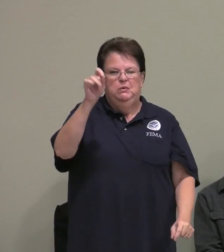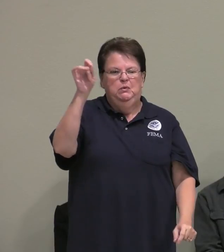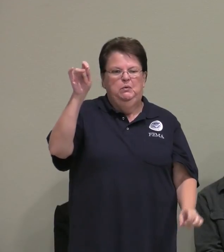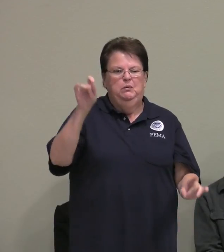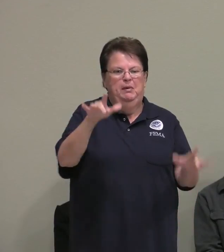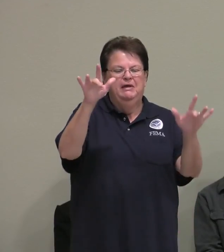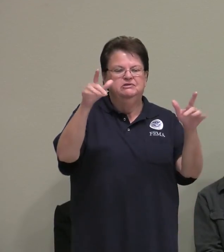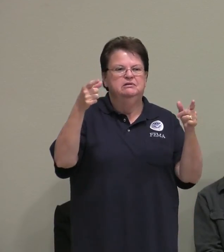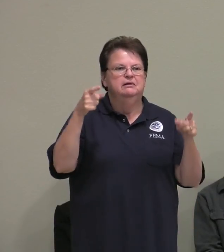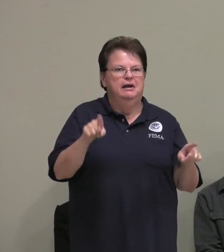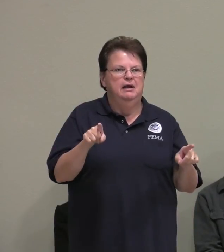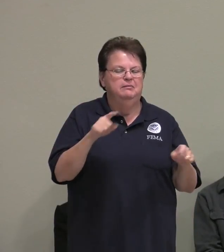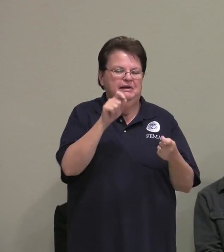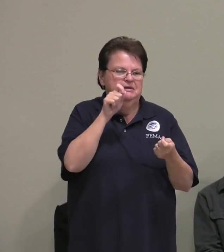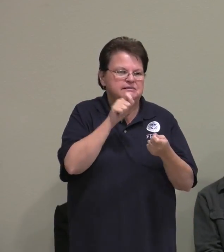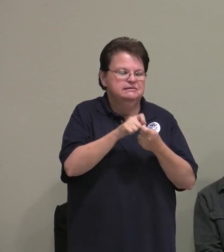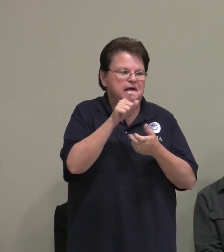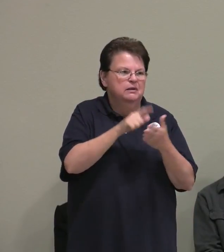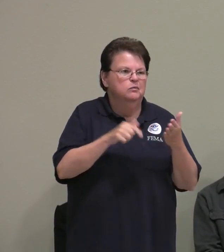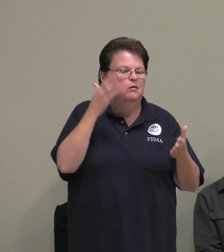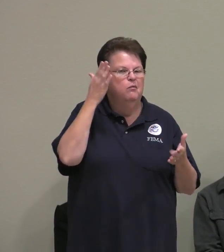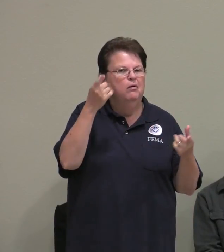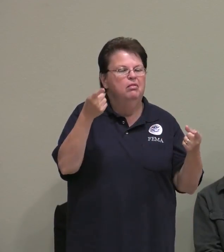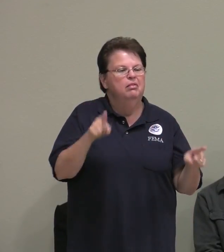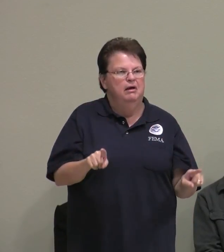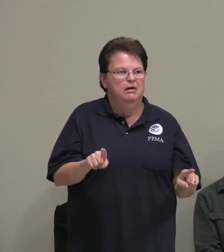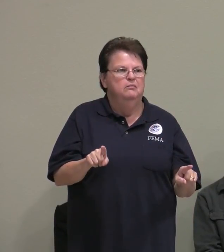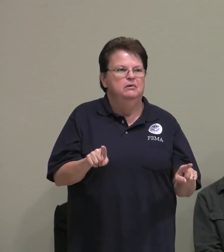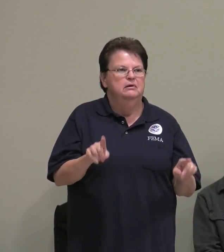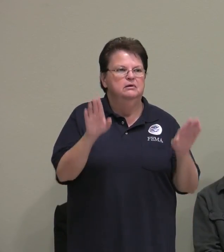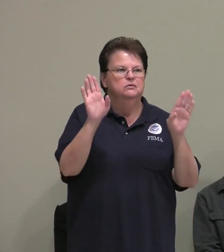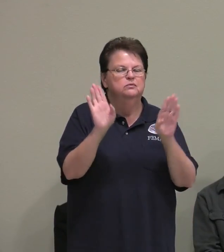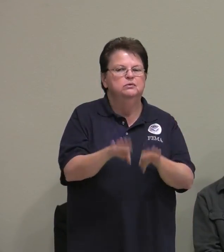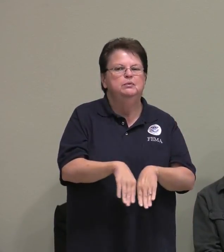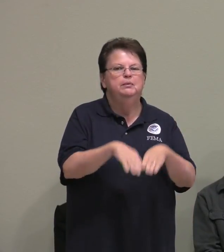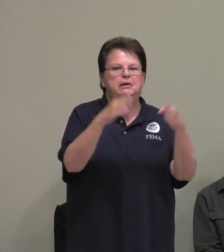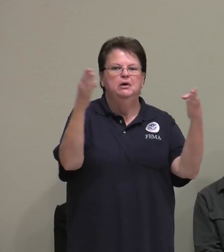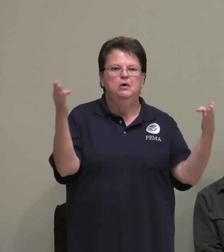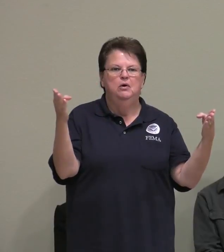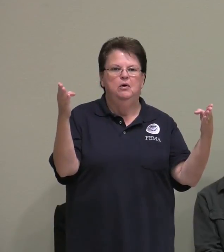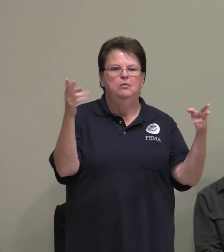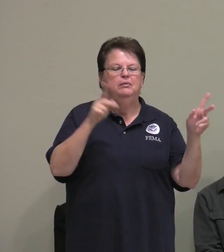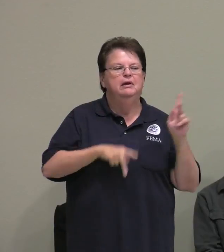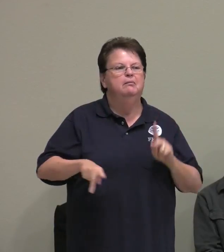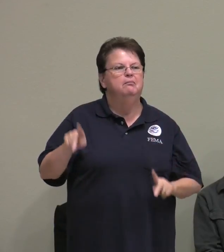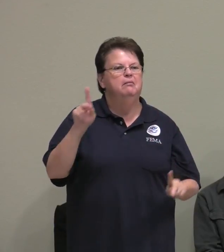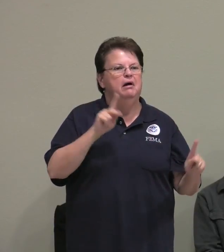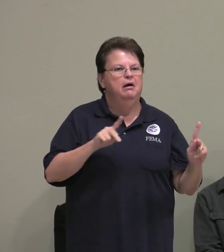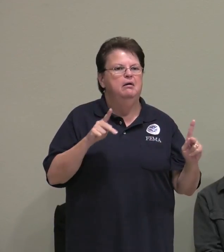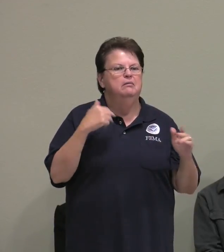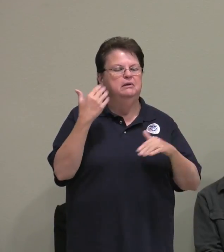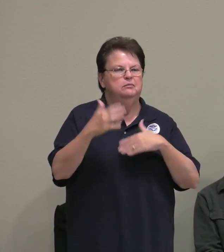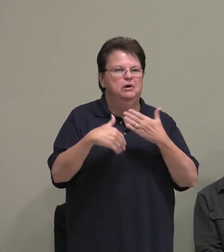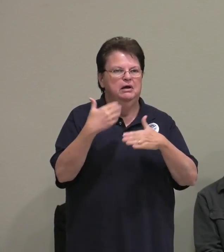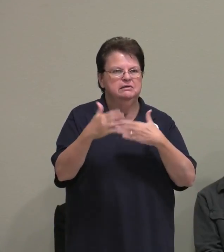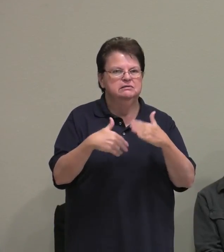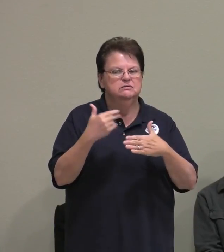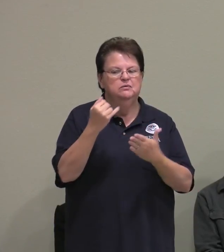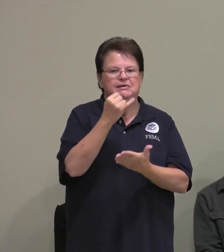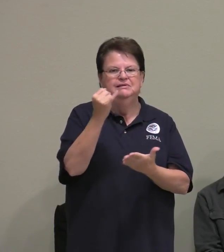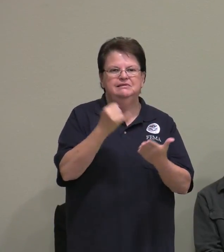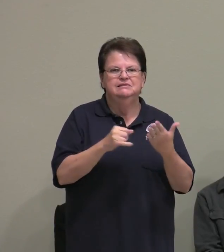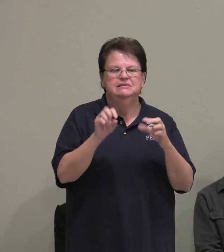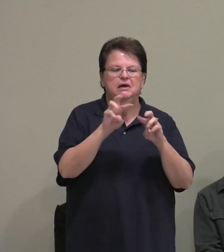pulling strings saying exactly what's going to happen. It's going to be an open public process with design